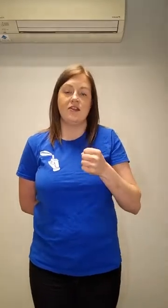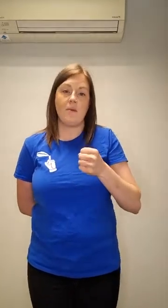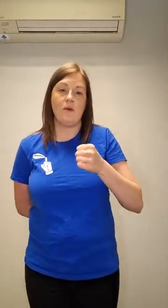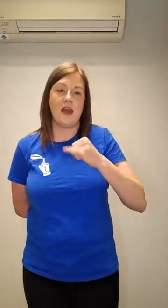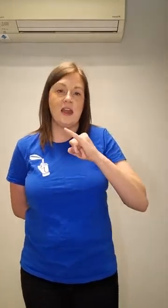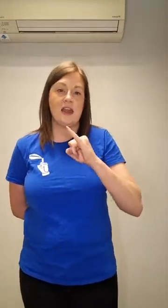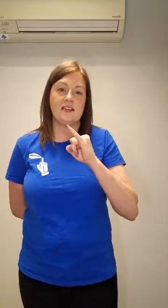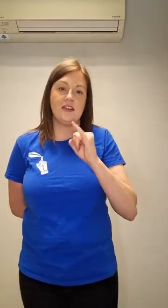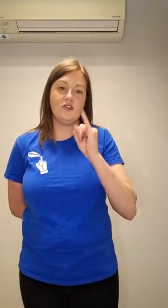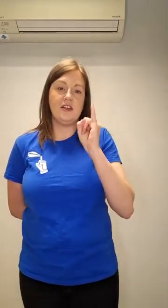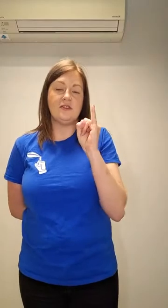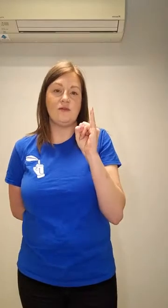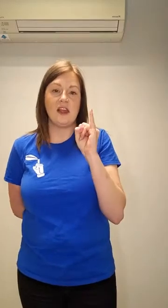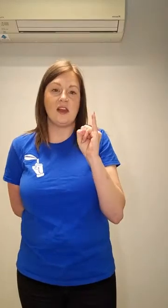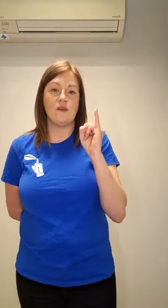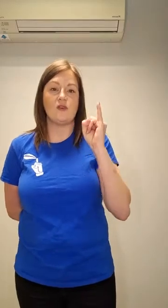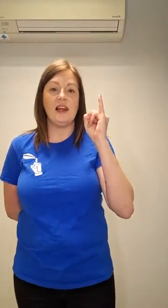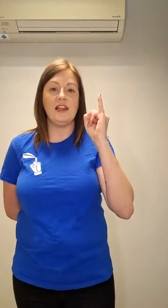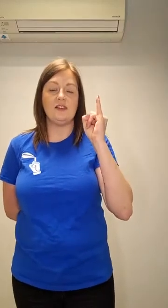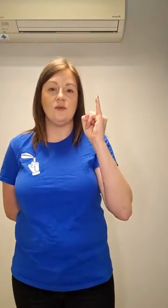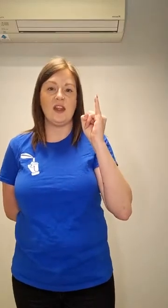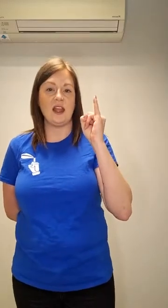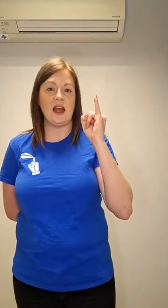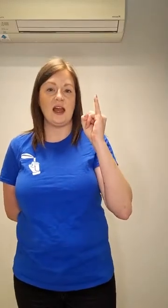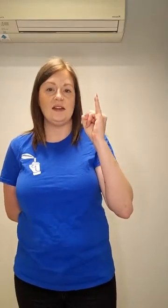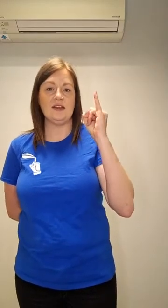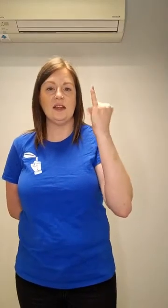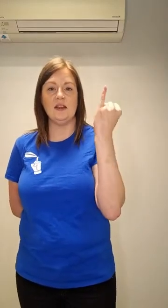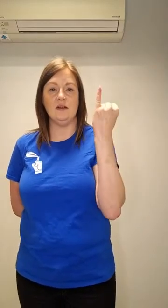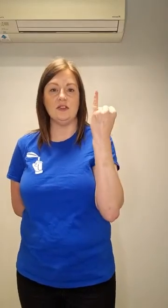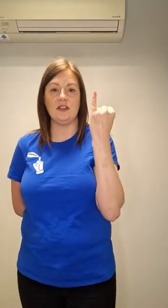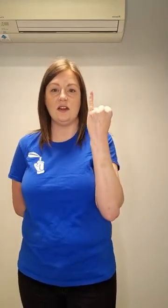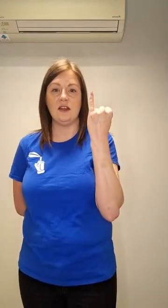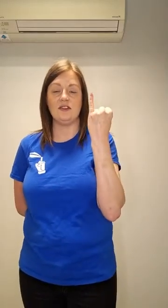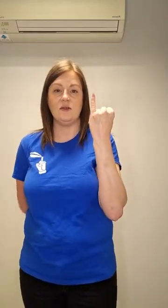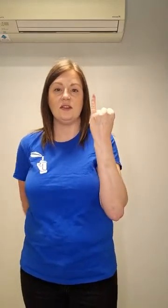Thumb away, extend your little finger for a little finger hand. I'll just turn it there so you can